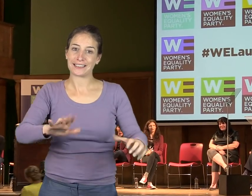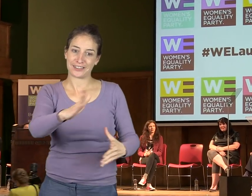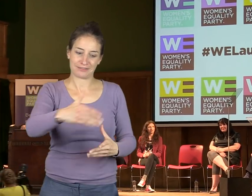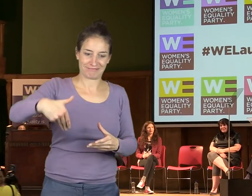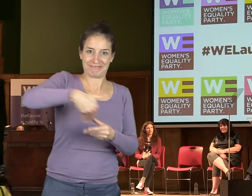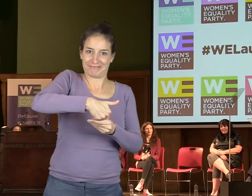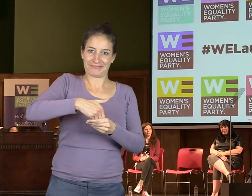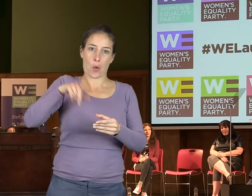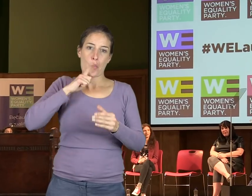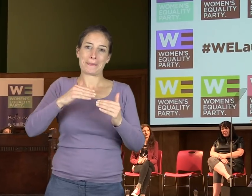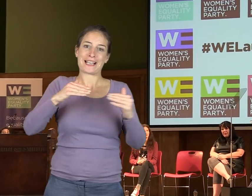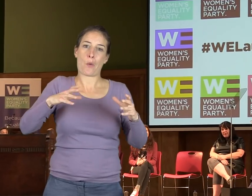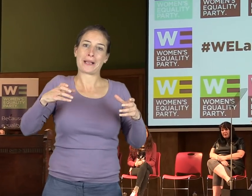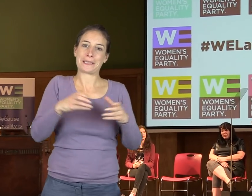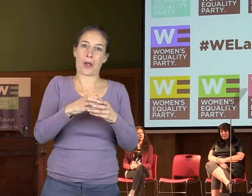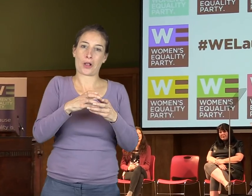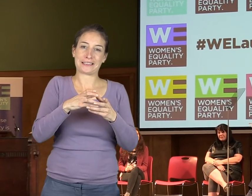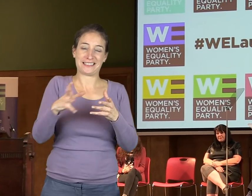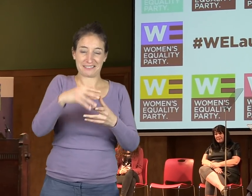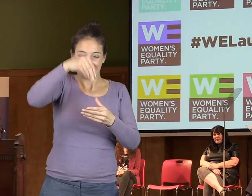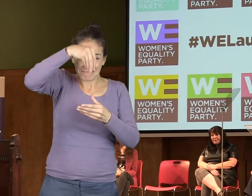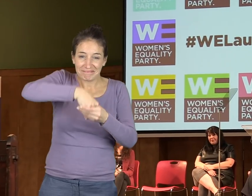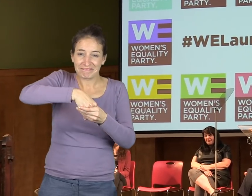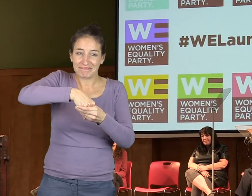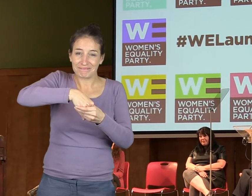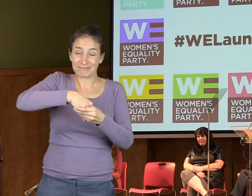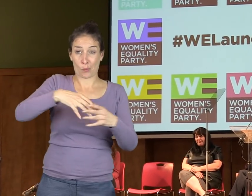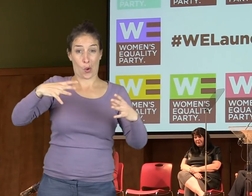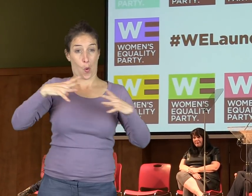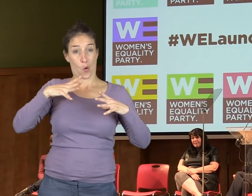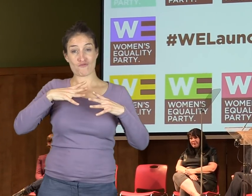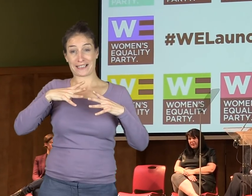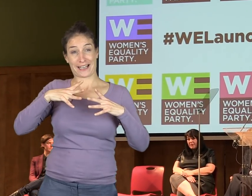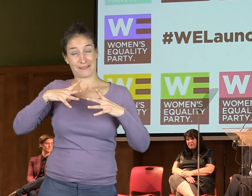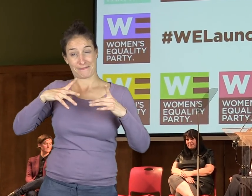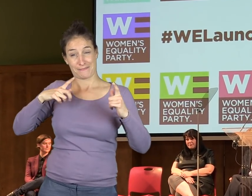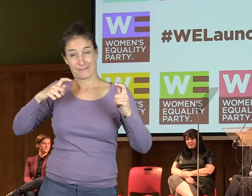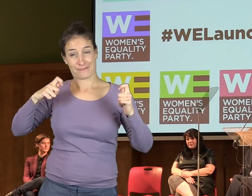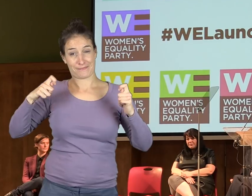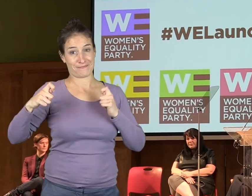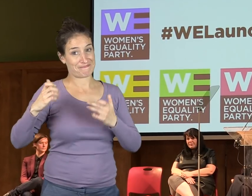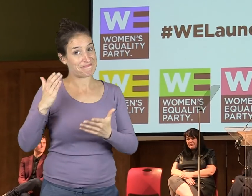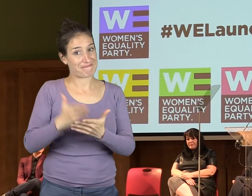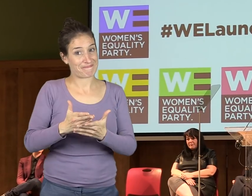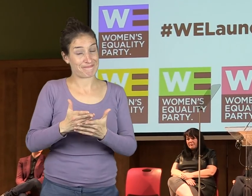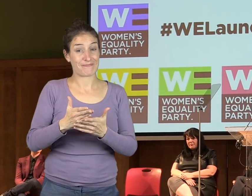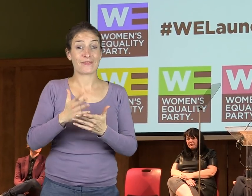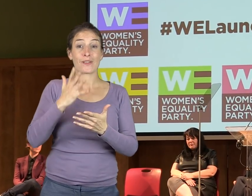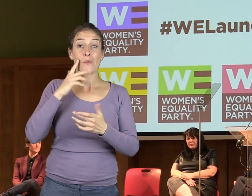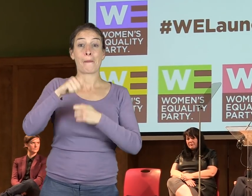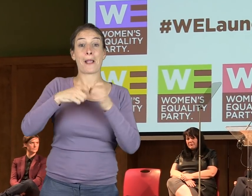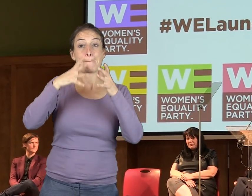Join us. Join in. We are already making a difference. And the bigger we are,